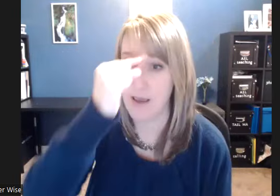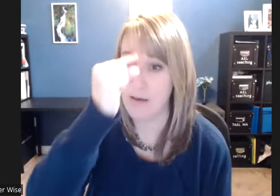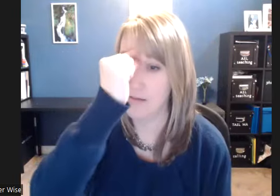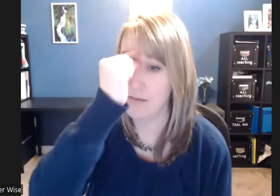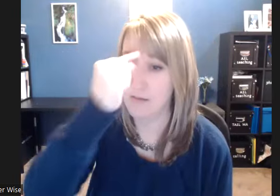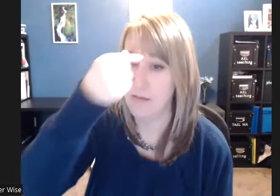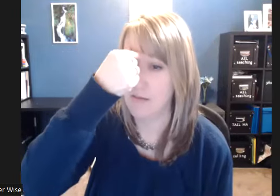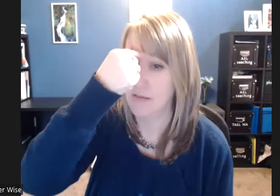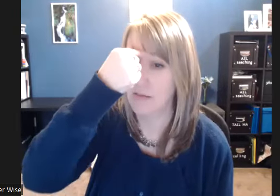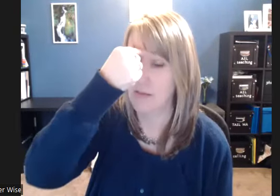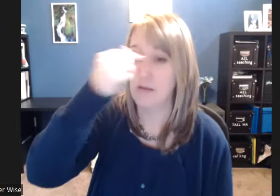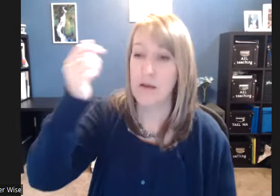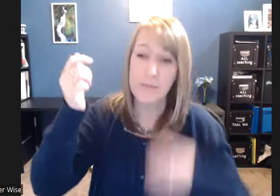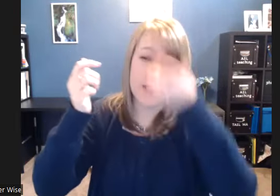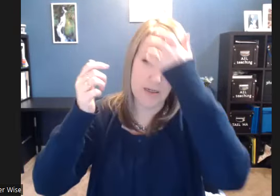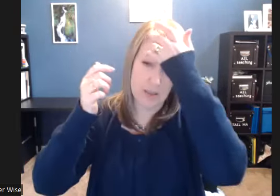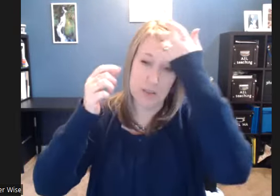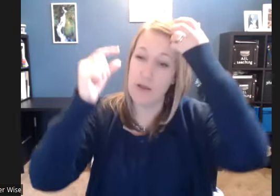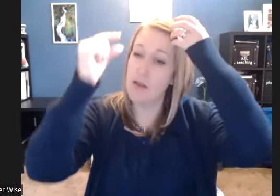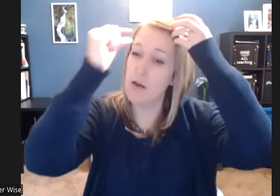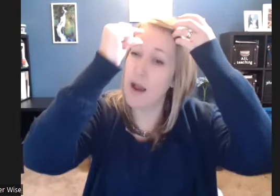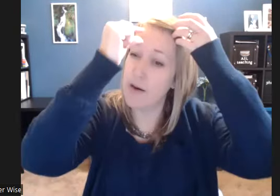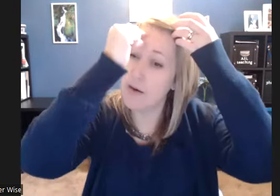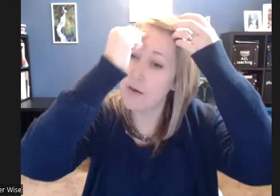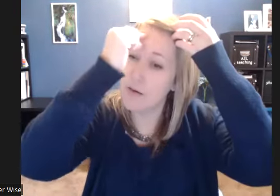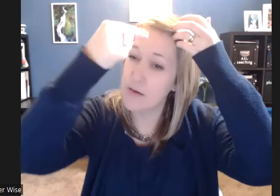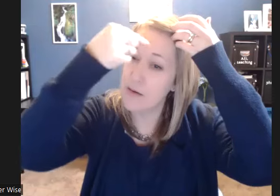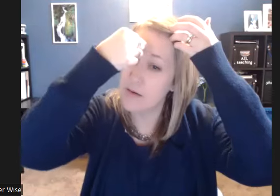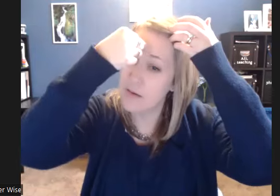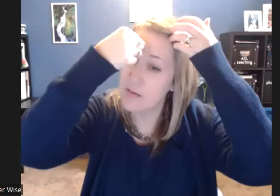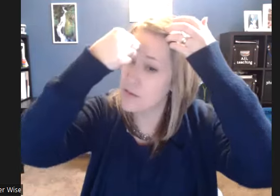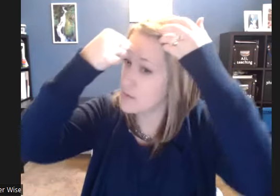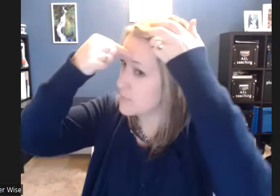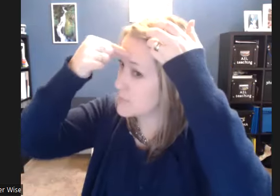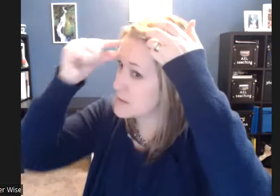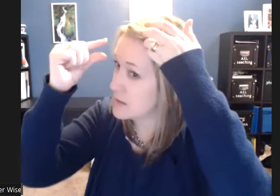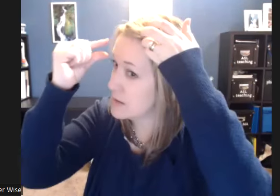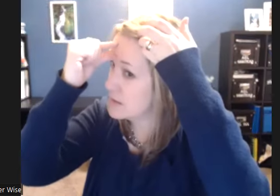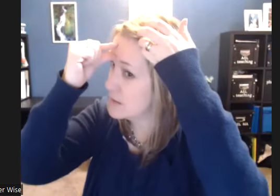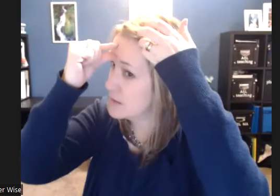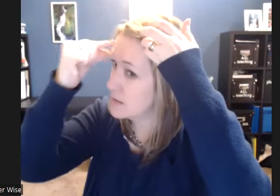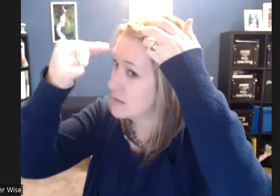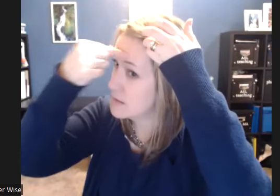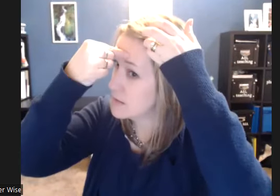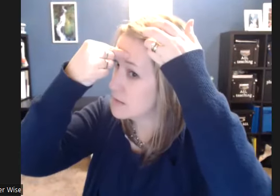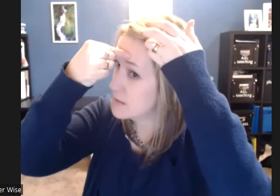okay? I'm going to actually do that a little higher so you can maybe see it.